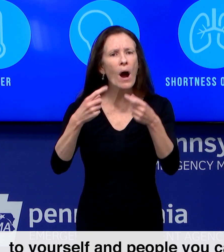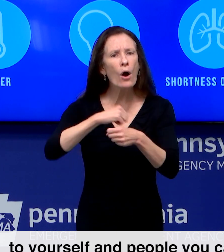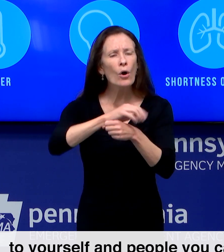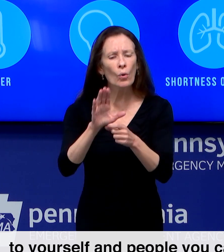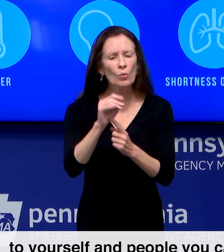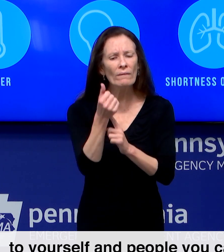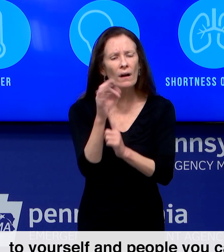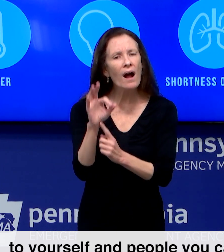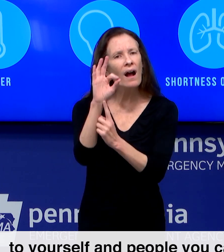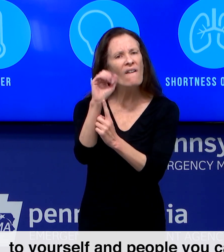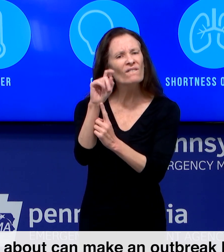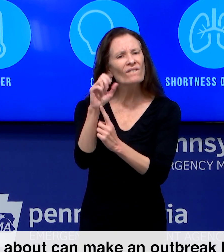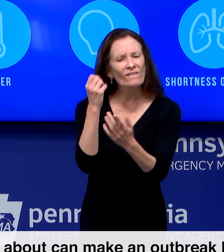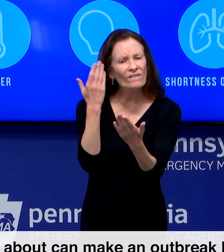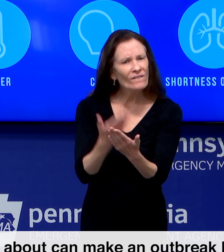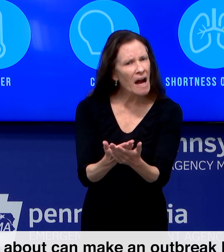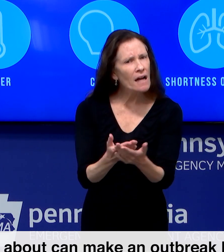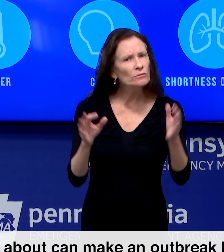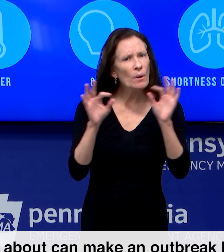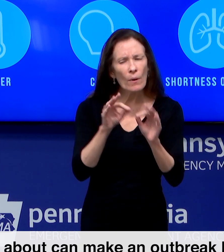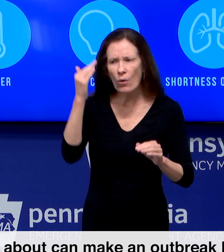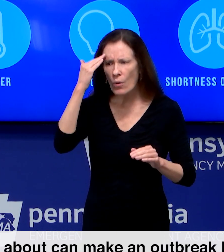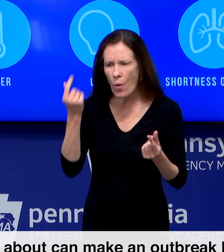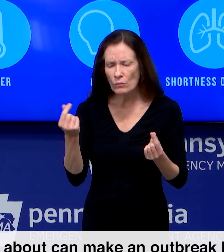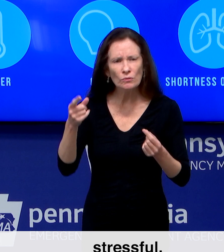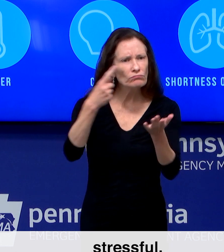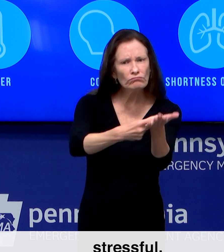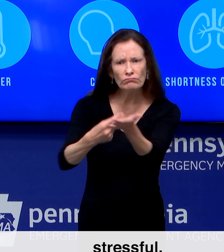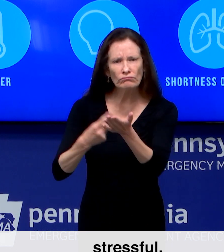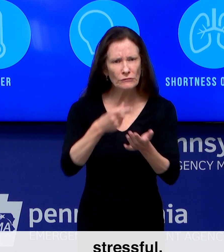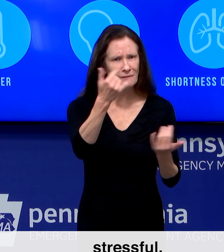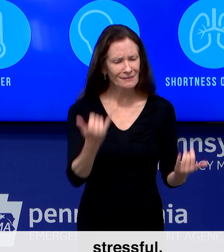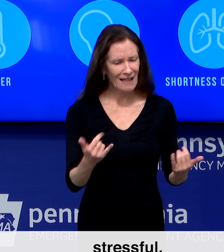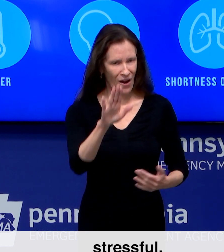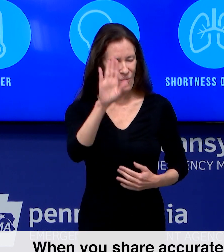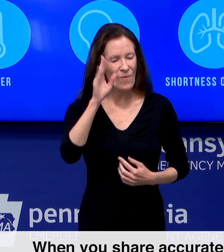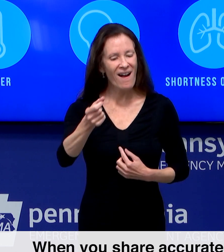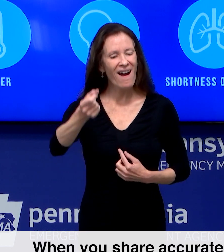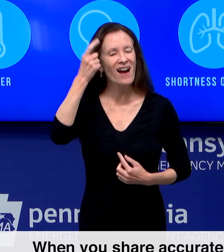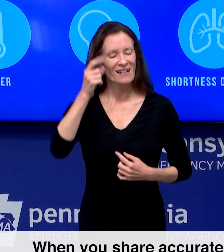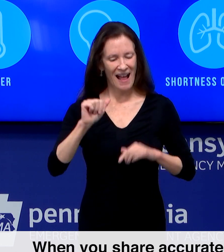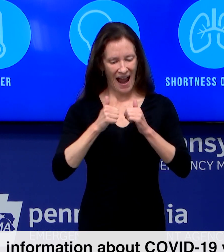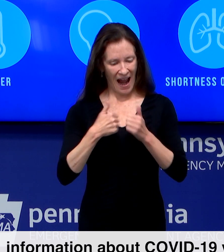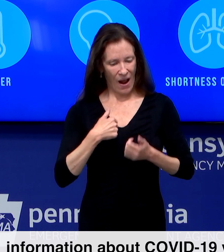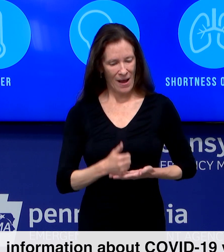yourself and people you care about can make an outbreak less stressful. When you share accurate information